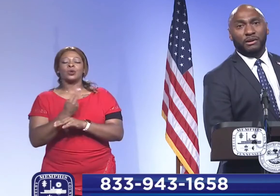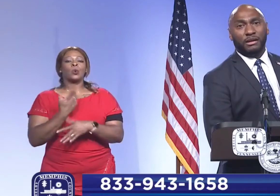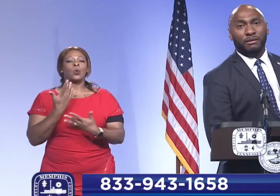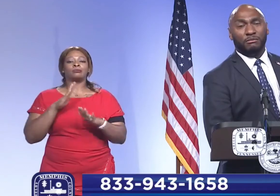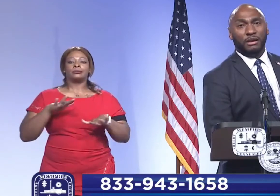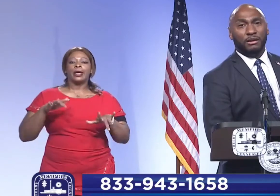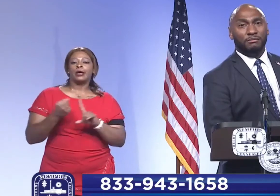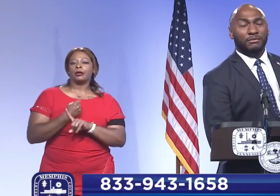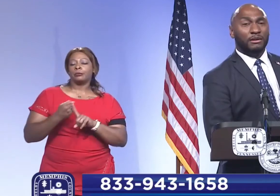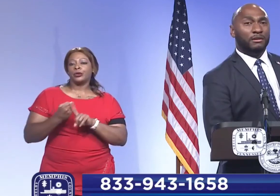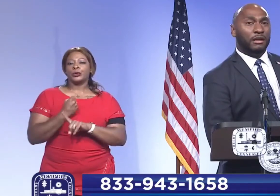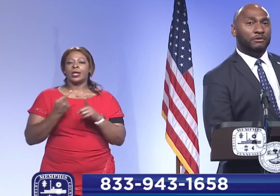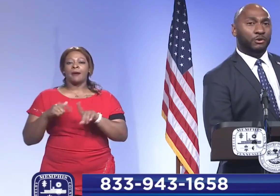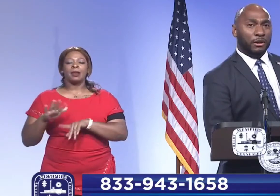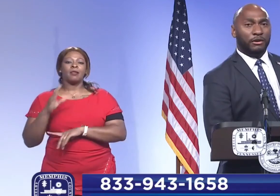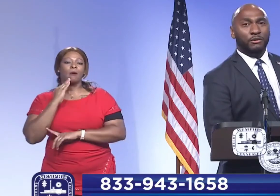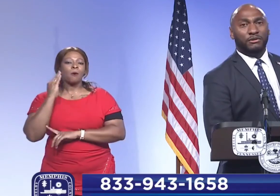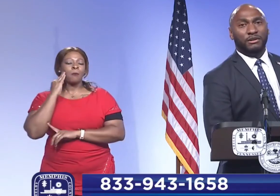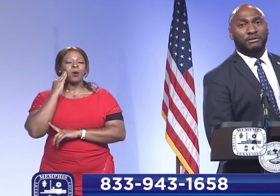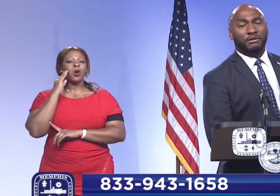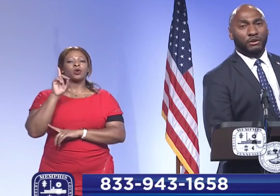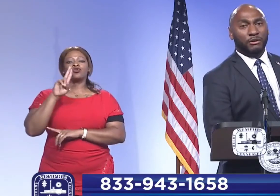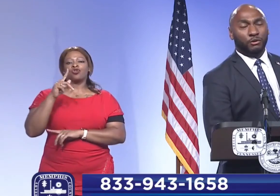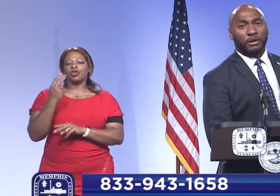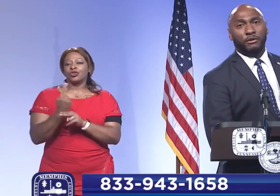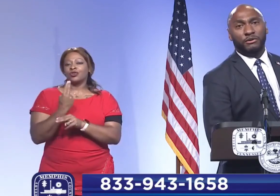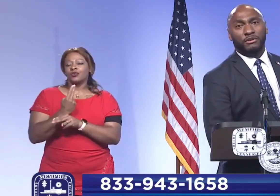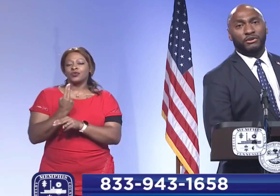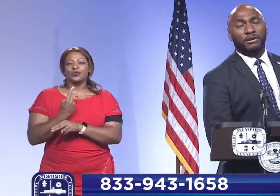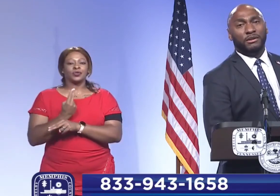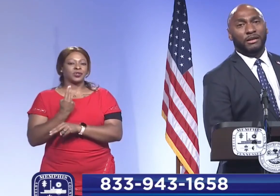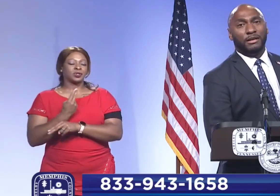abuse, drug usage,